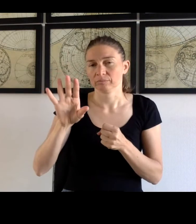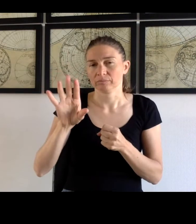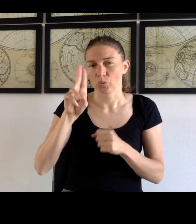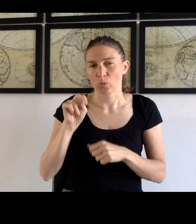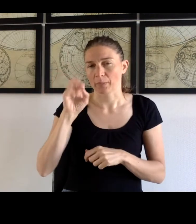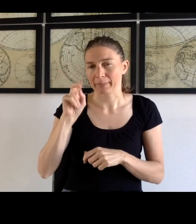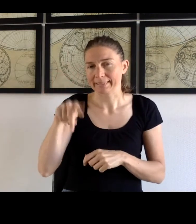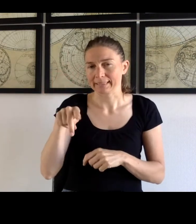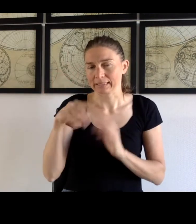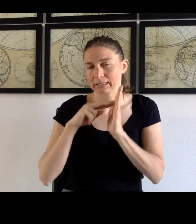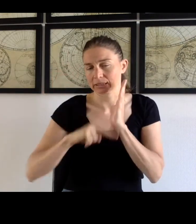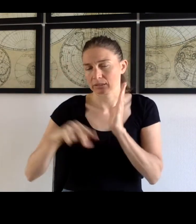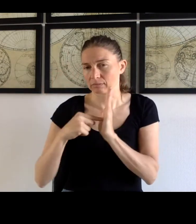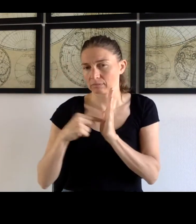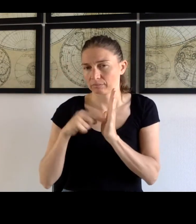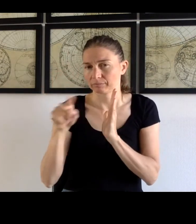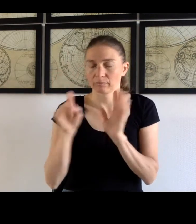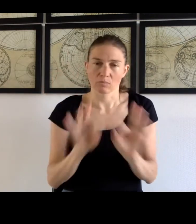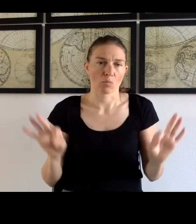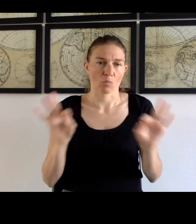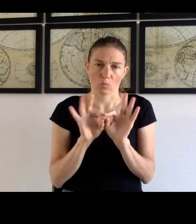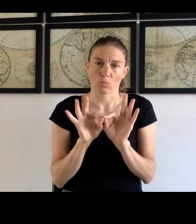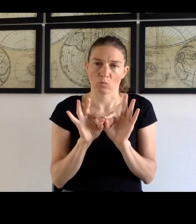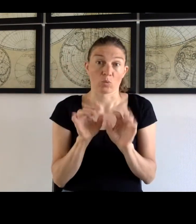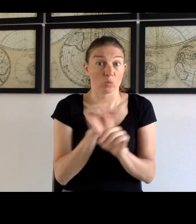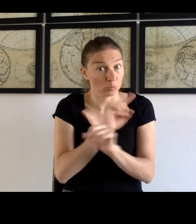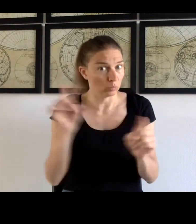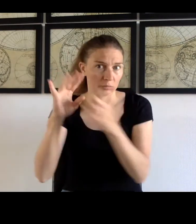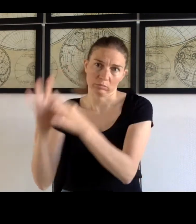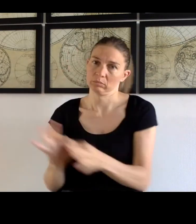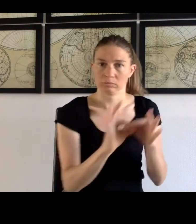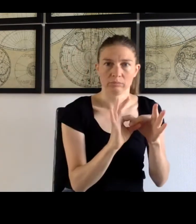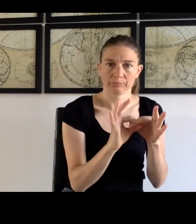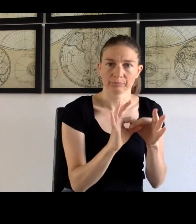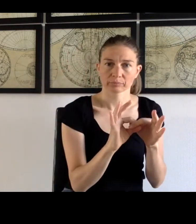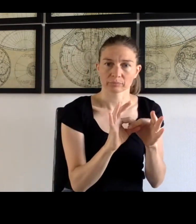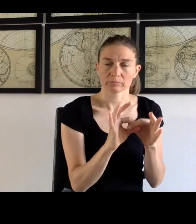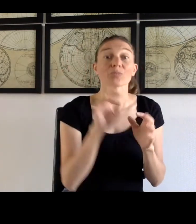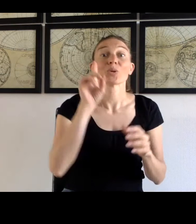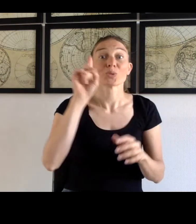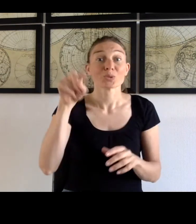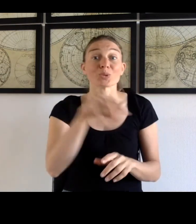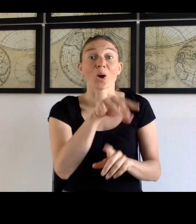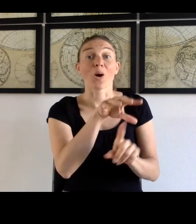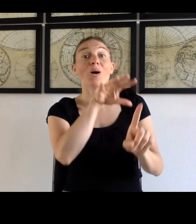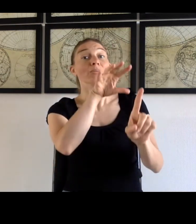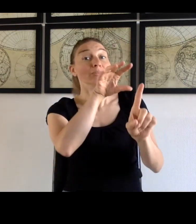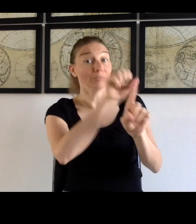convention. So it's important to think about how to make sure that we